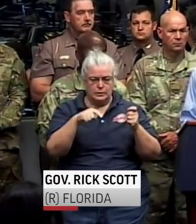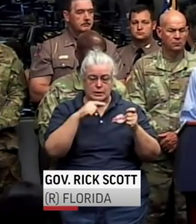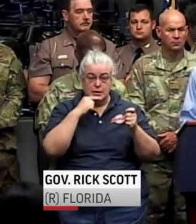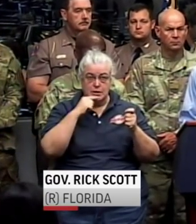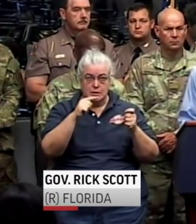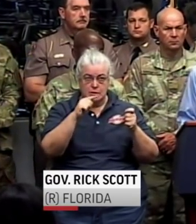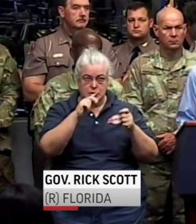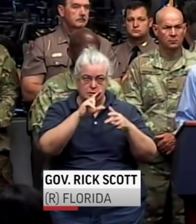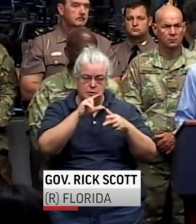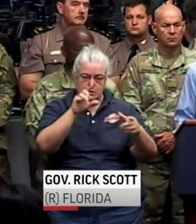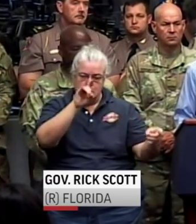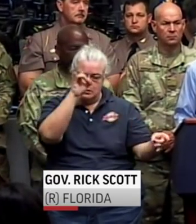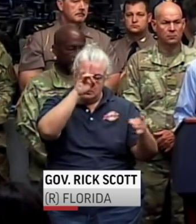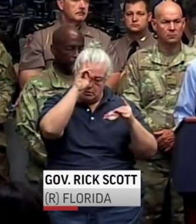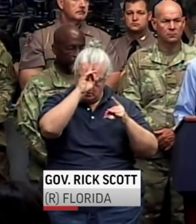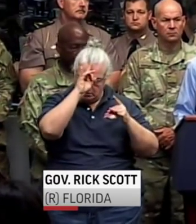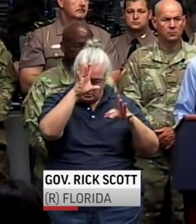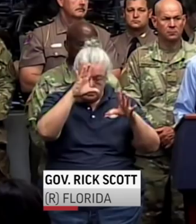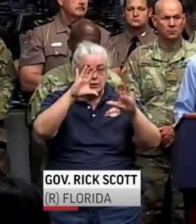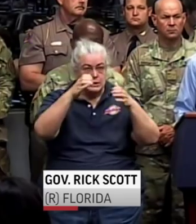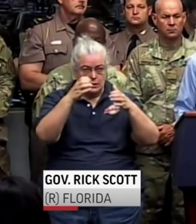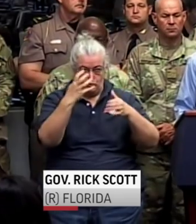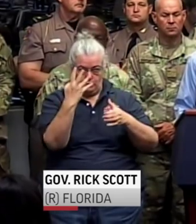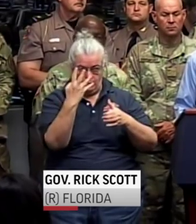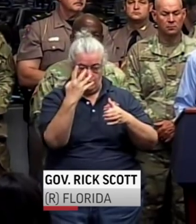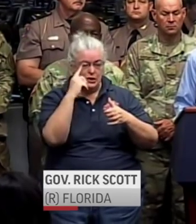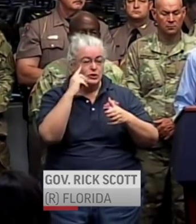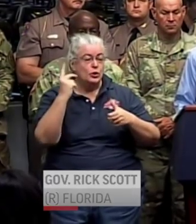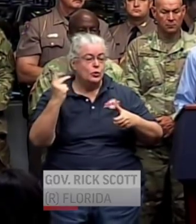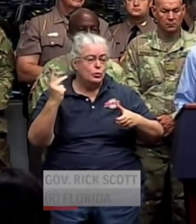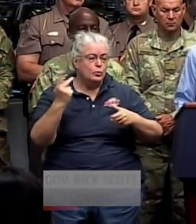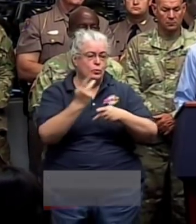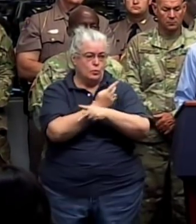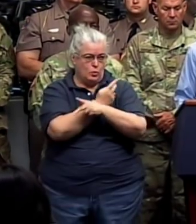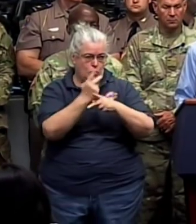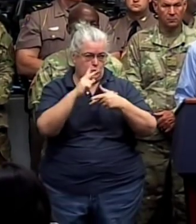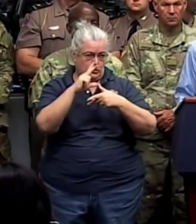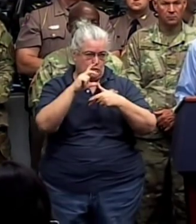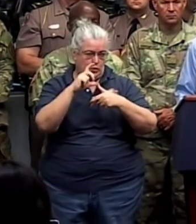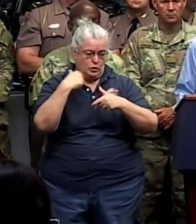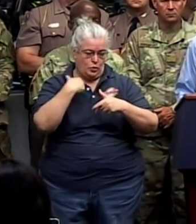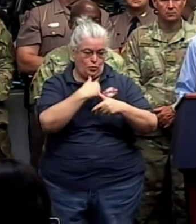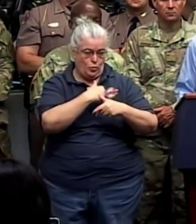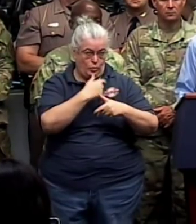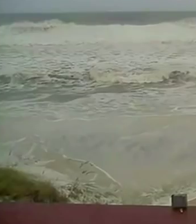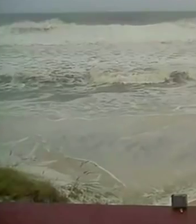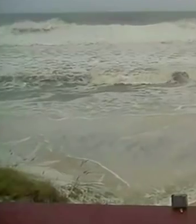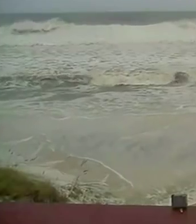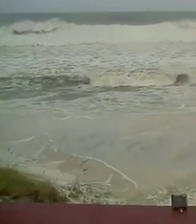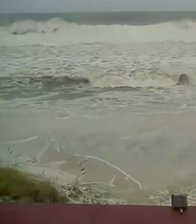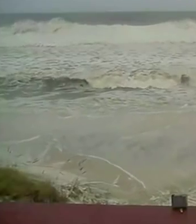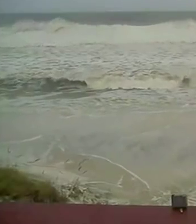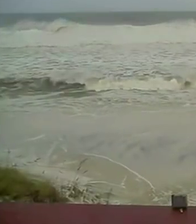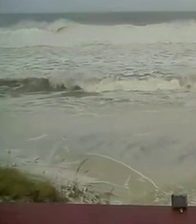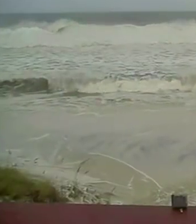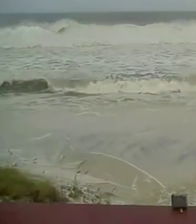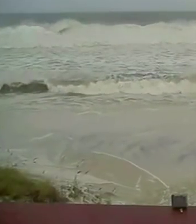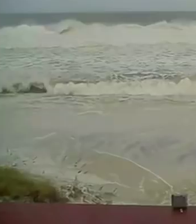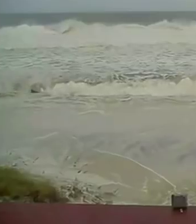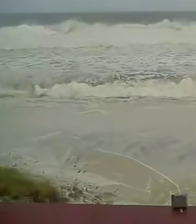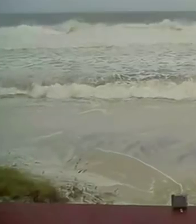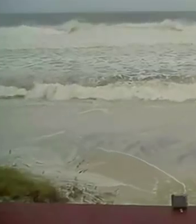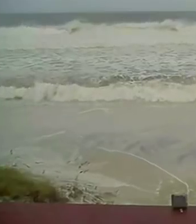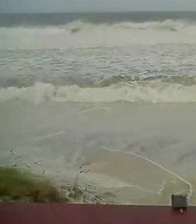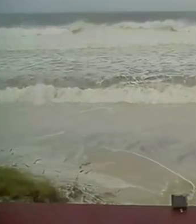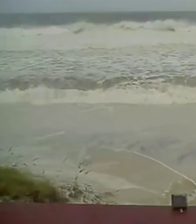Category 4 storm. This is the worst storm that the Florida Panhandle has seen in more than 100 years. Hurricane Michael has already taken